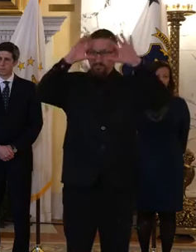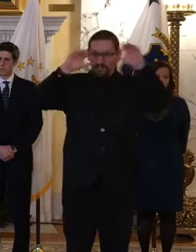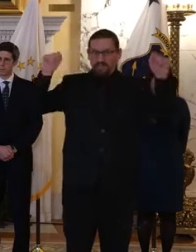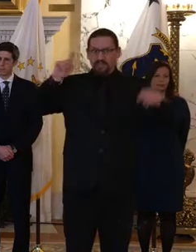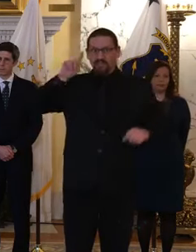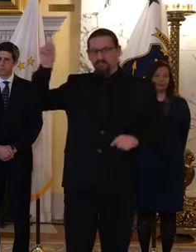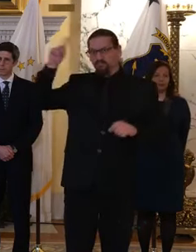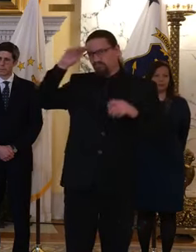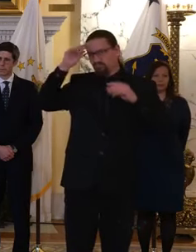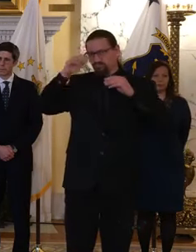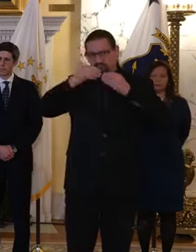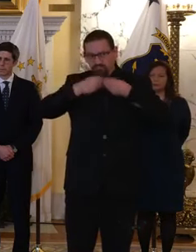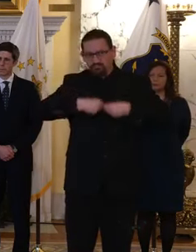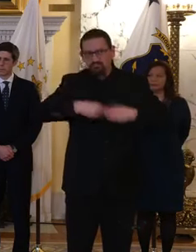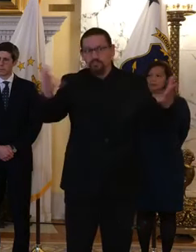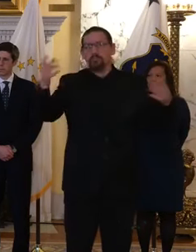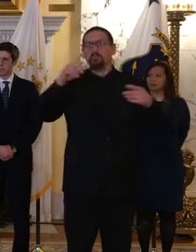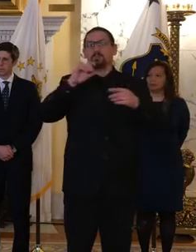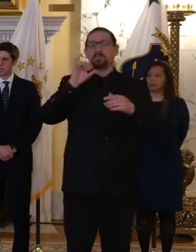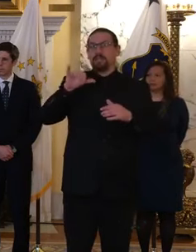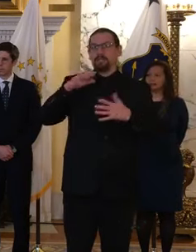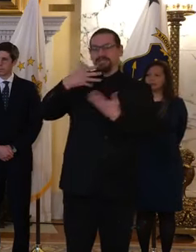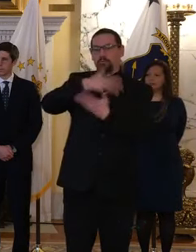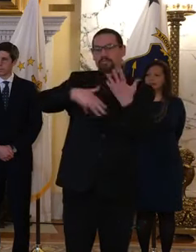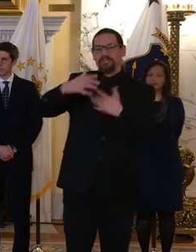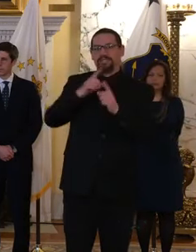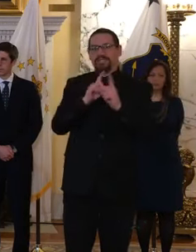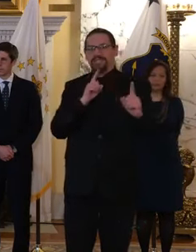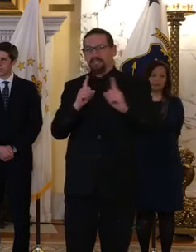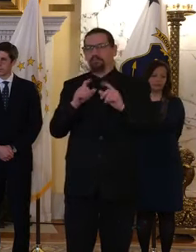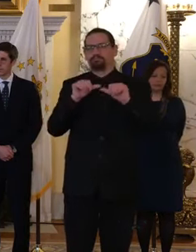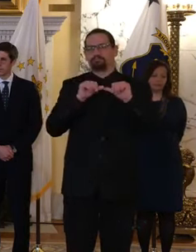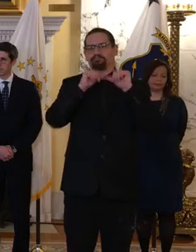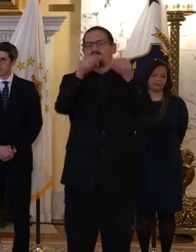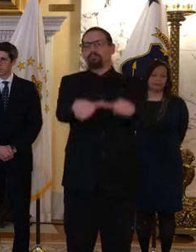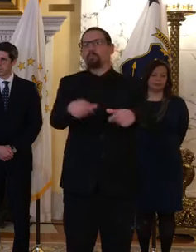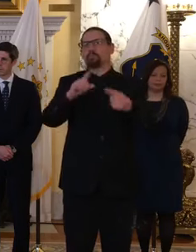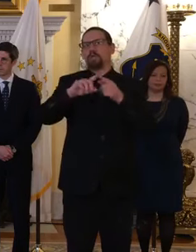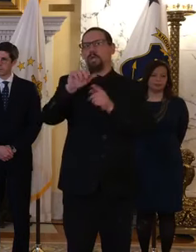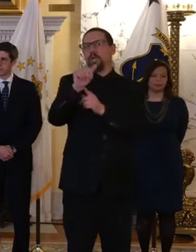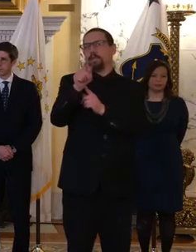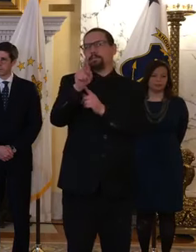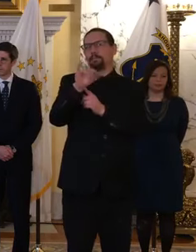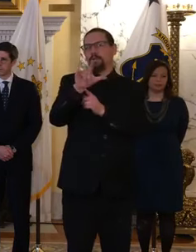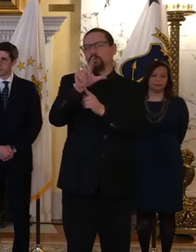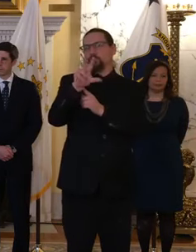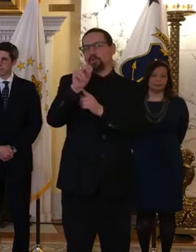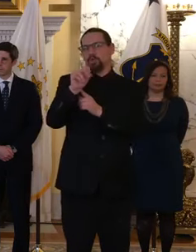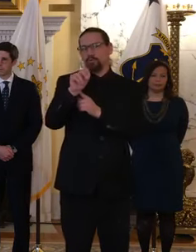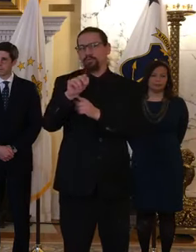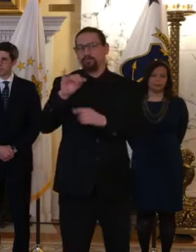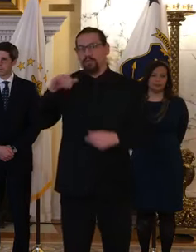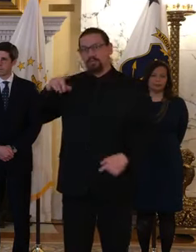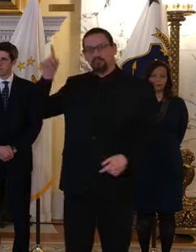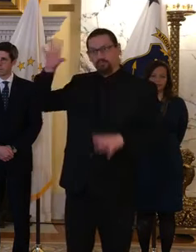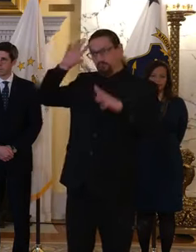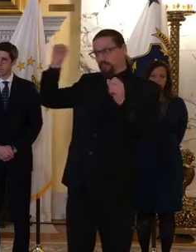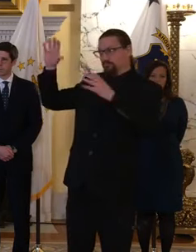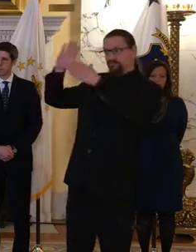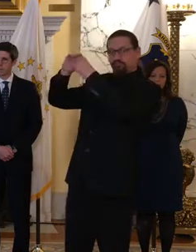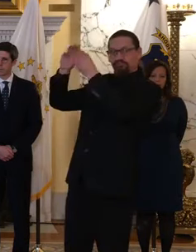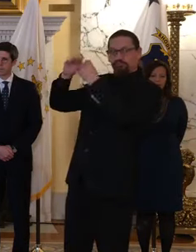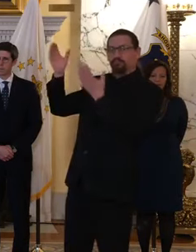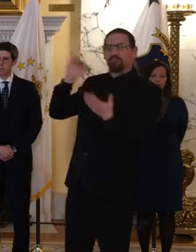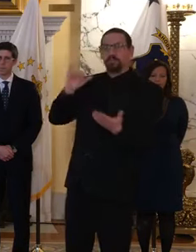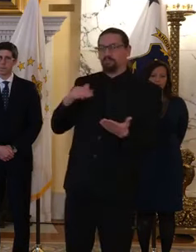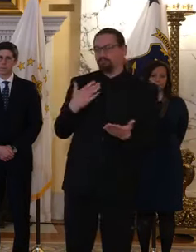until the end of April. So I think that should give you a strong signal that we're in this for at least another month while